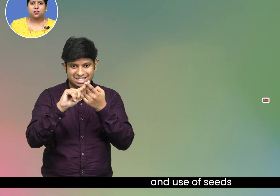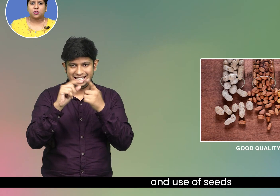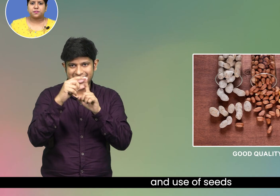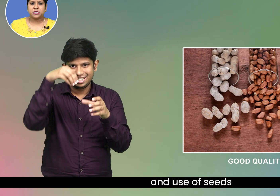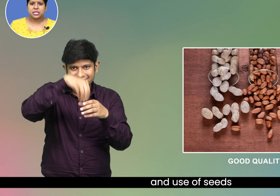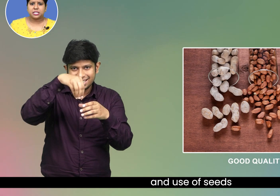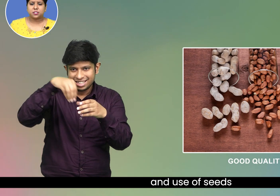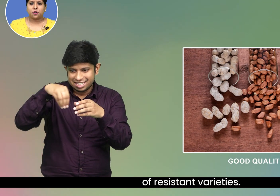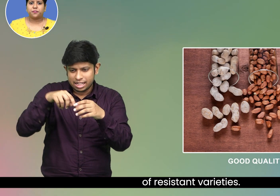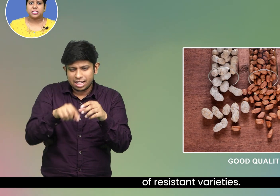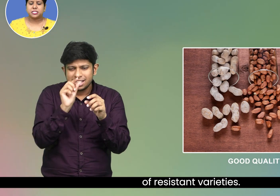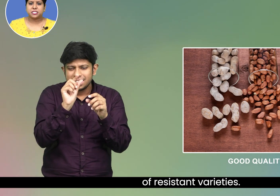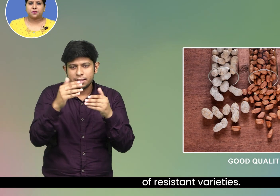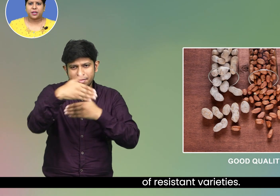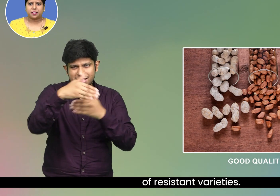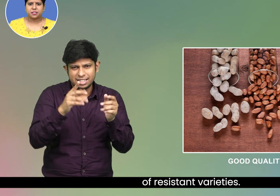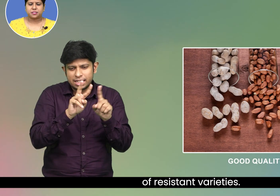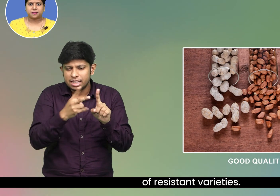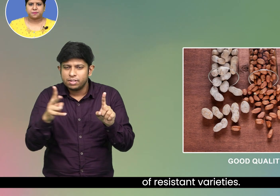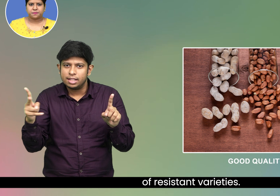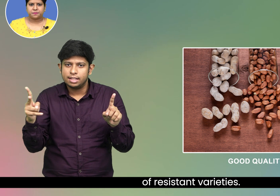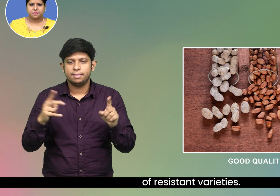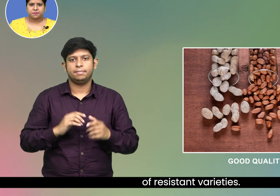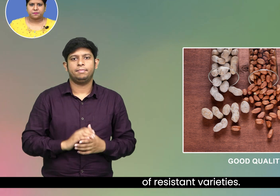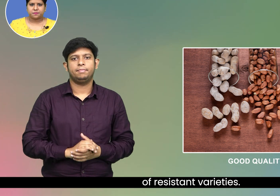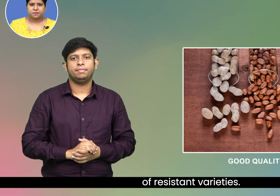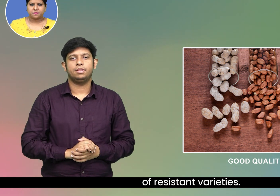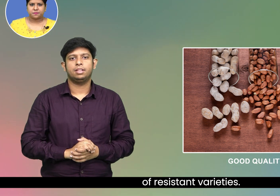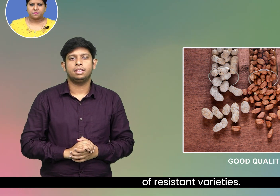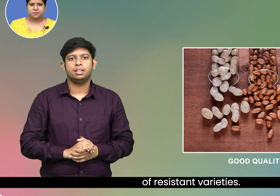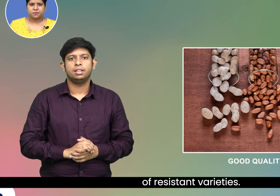and use of seeds of resistant varieties.